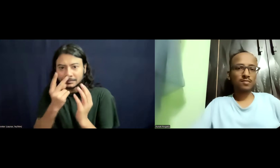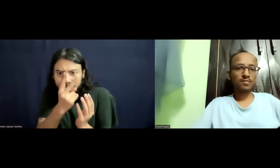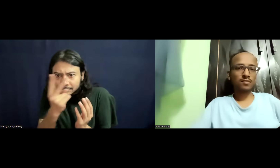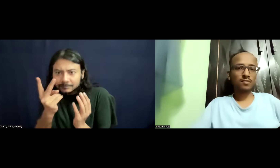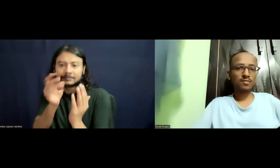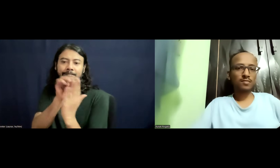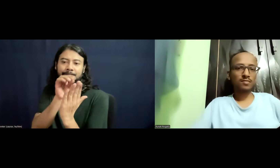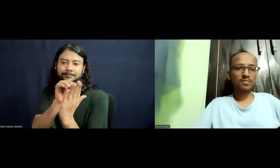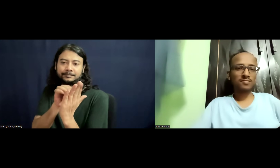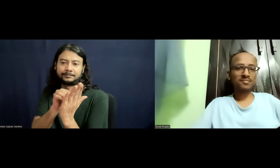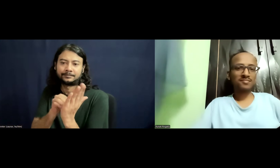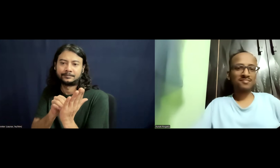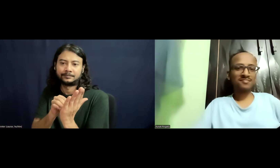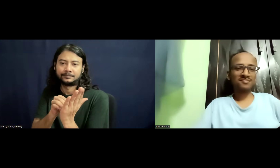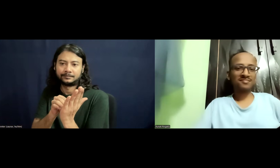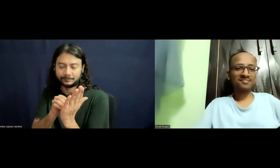It's on 16th of July.